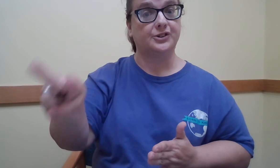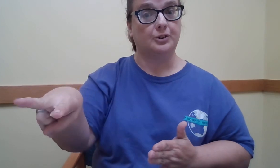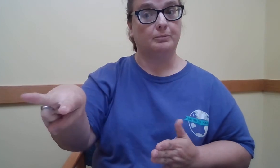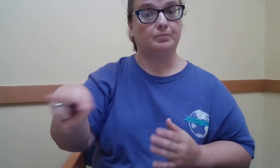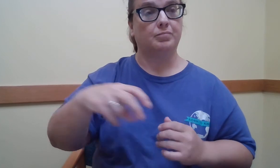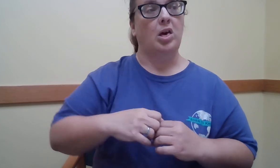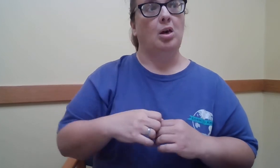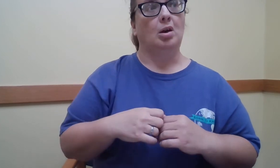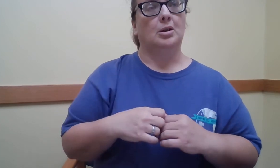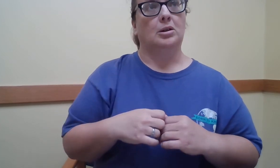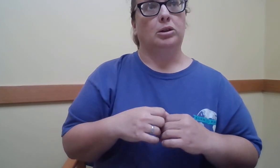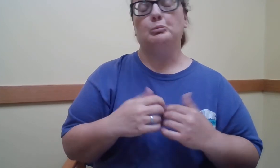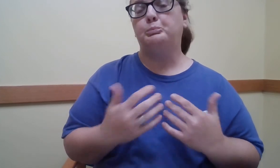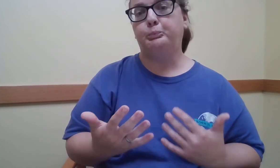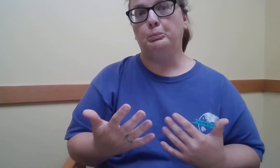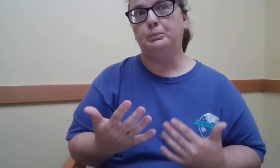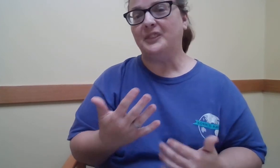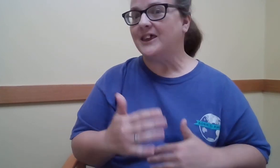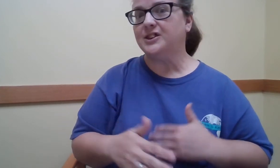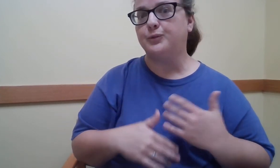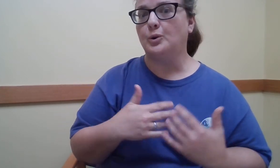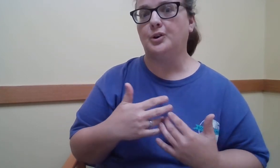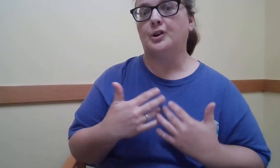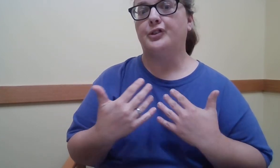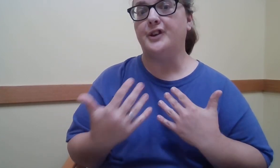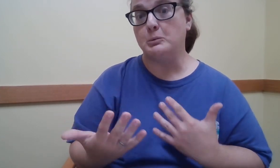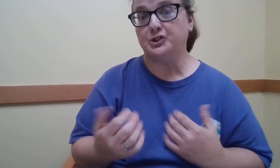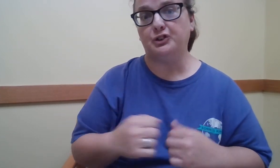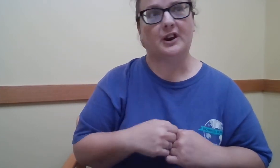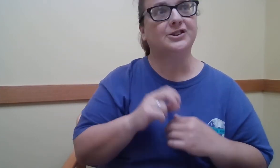2,222. But that is for the numbers, you know, like